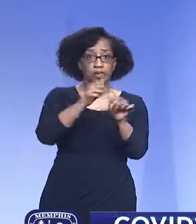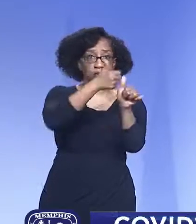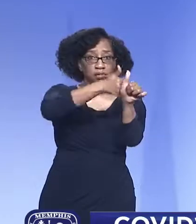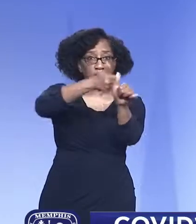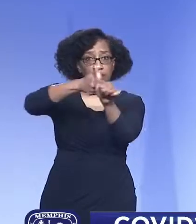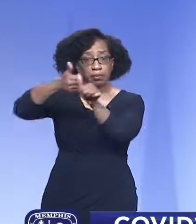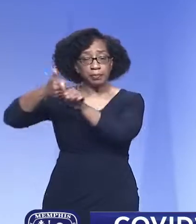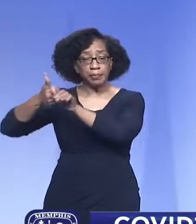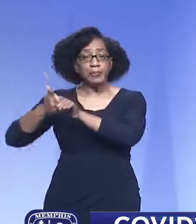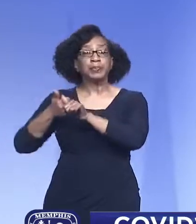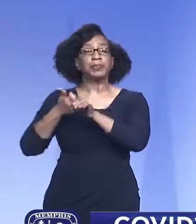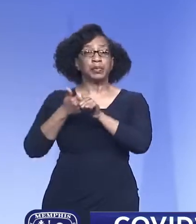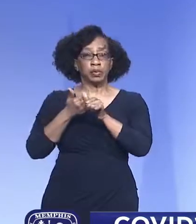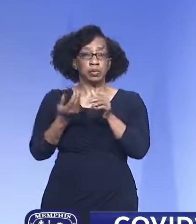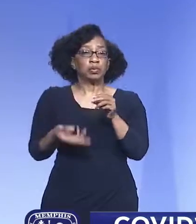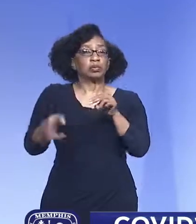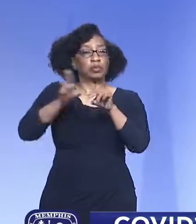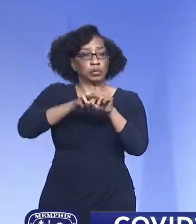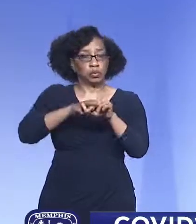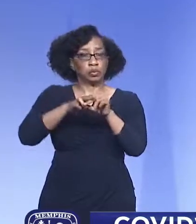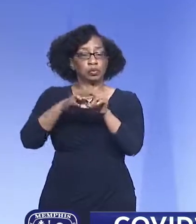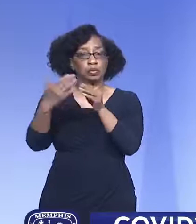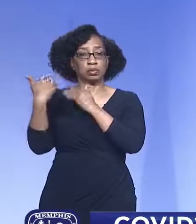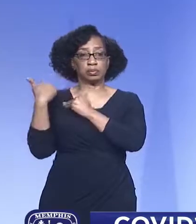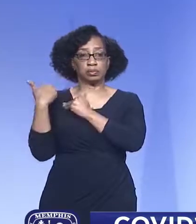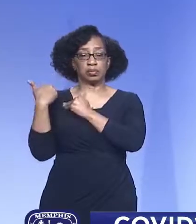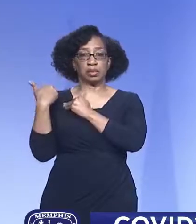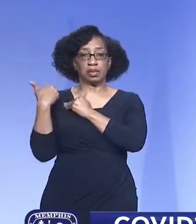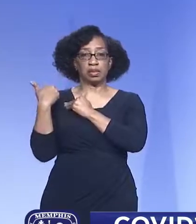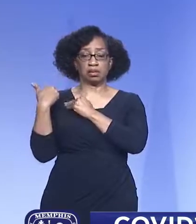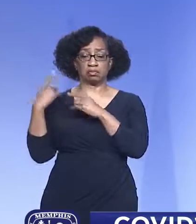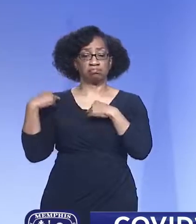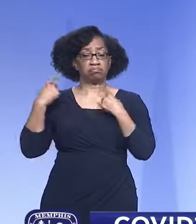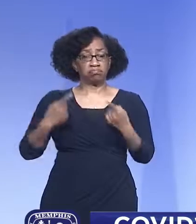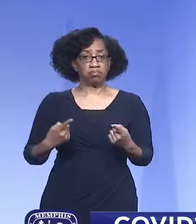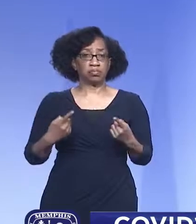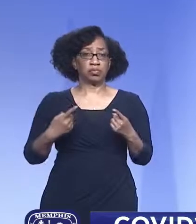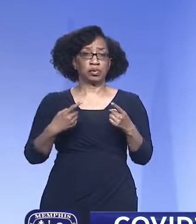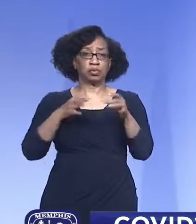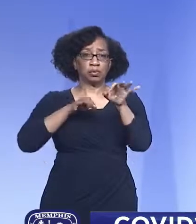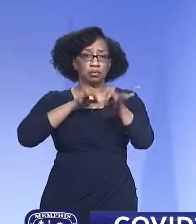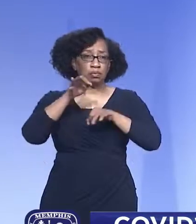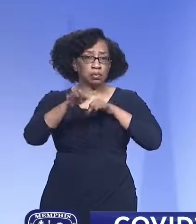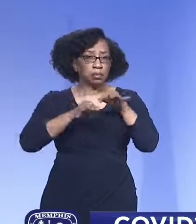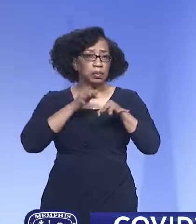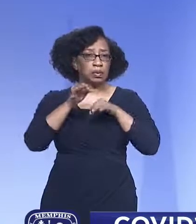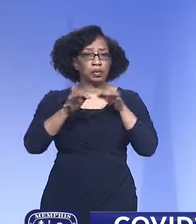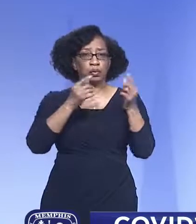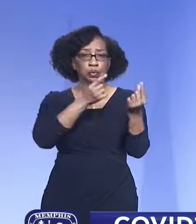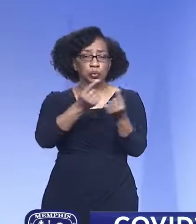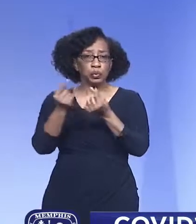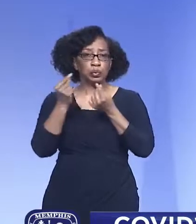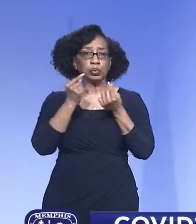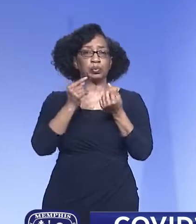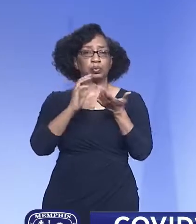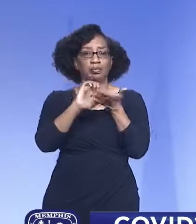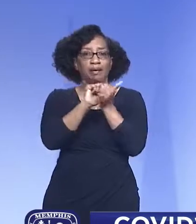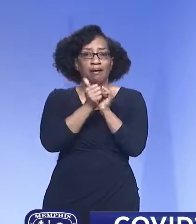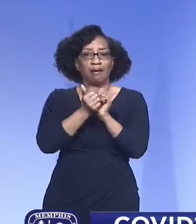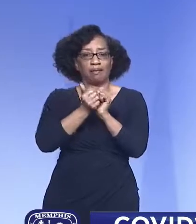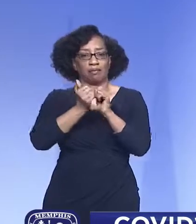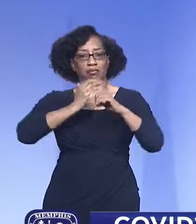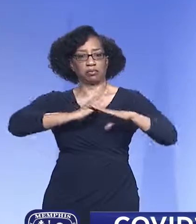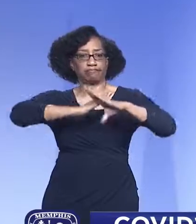have provided ample amount of information as it relates to the measures,